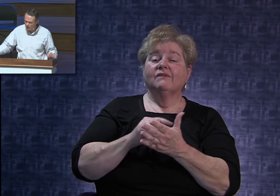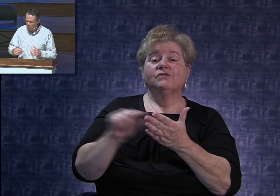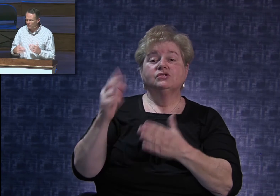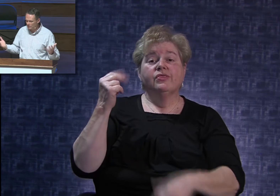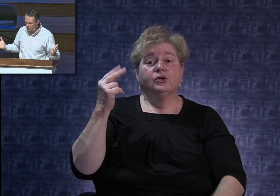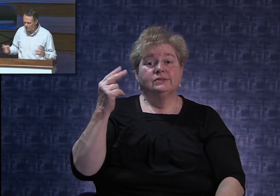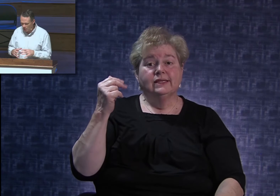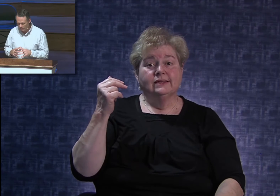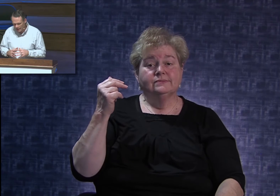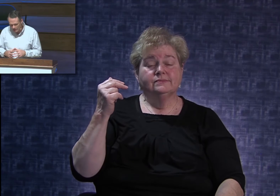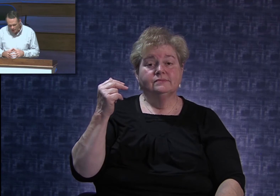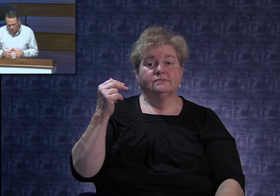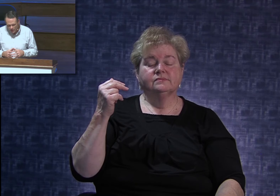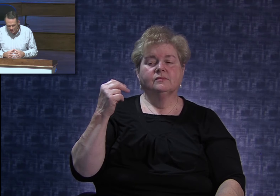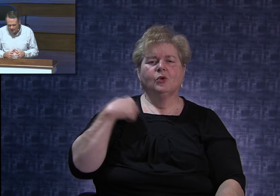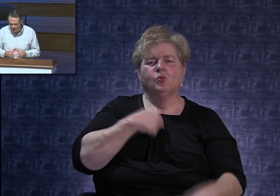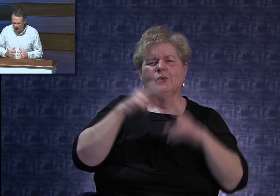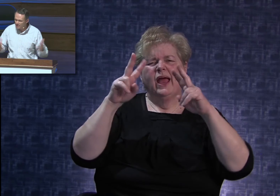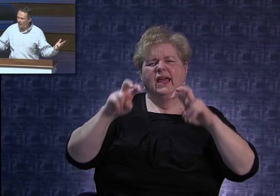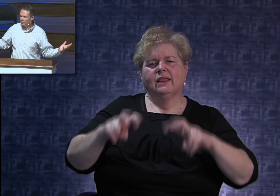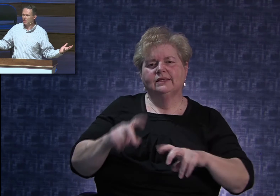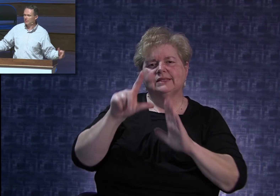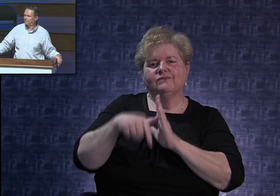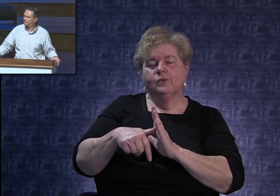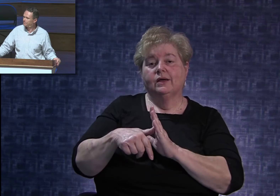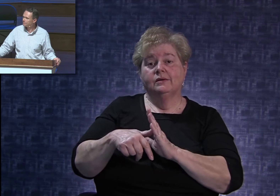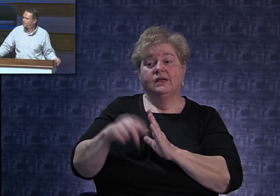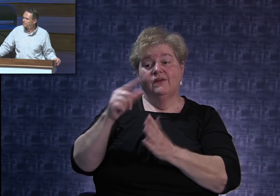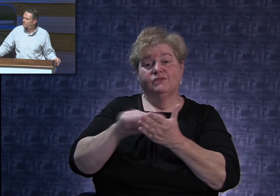which again, we'll pull these verses apart in a minute, we see God's sovereignty.